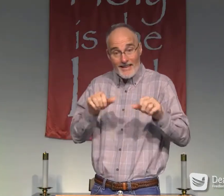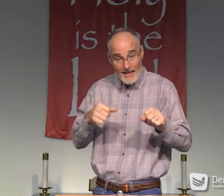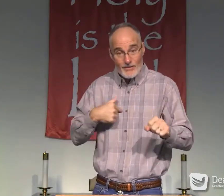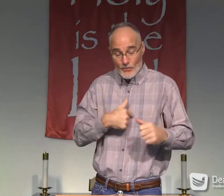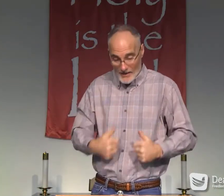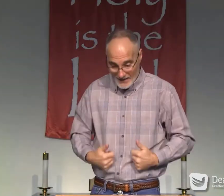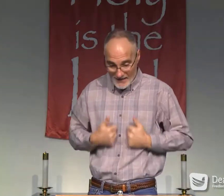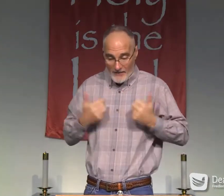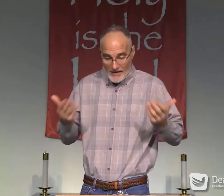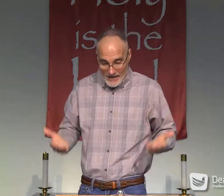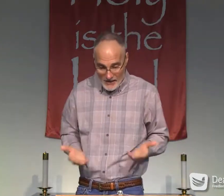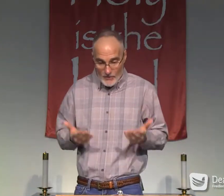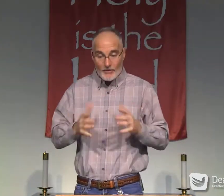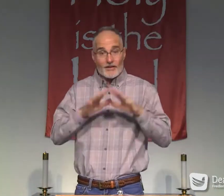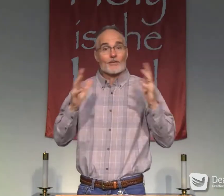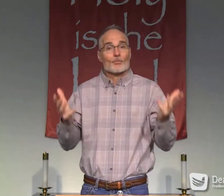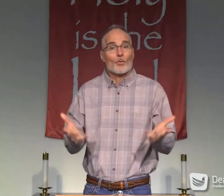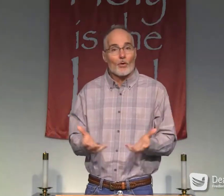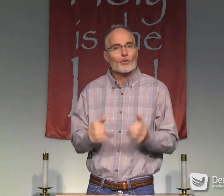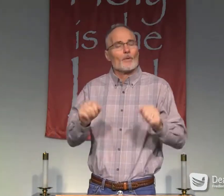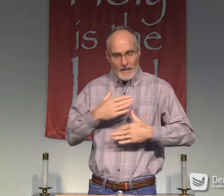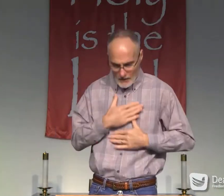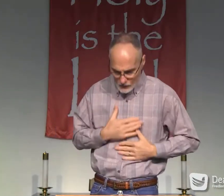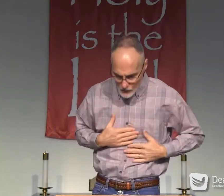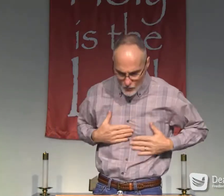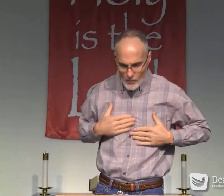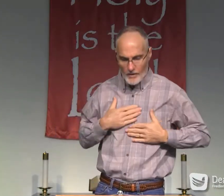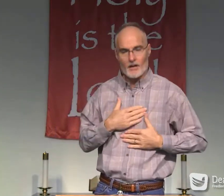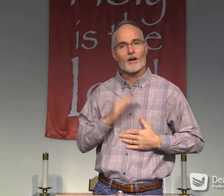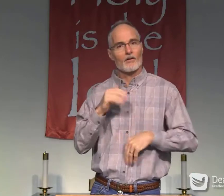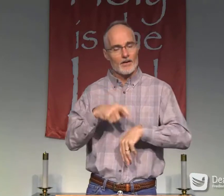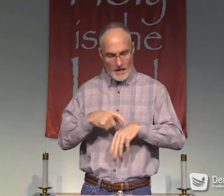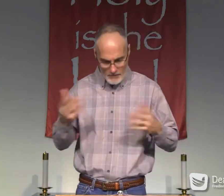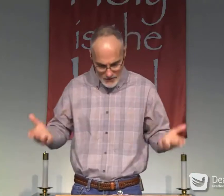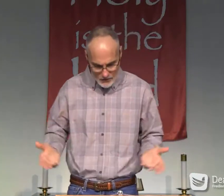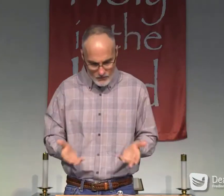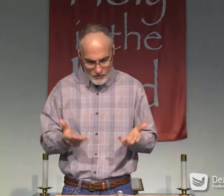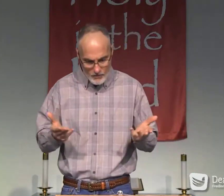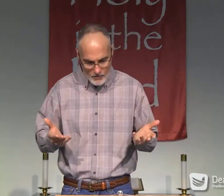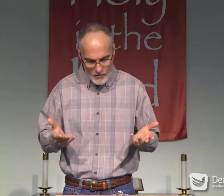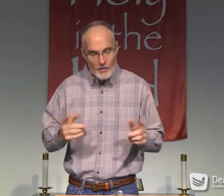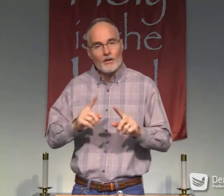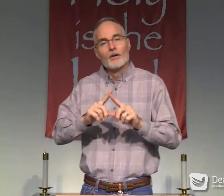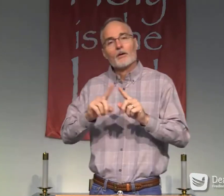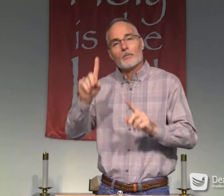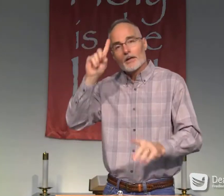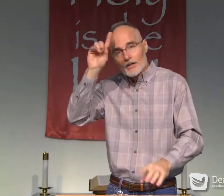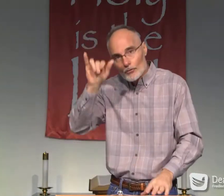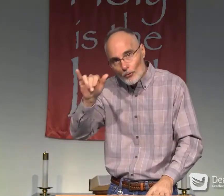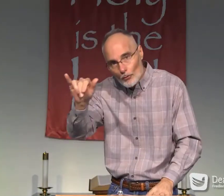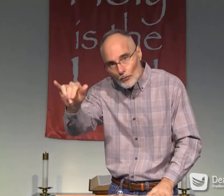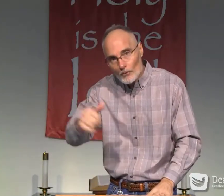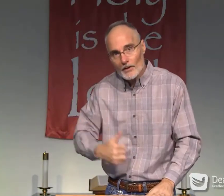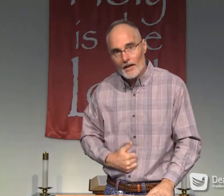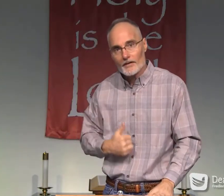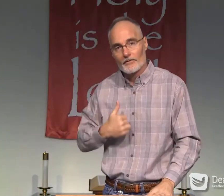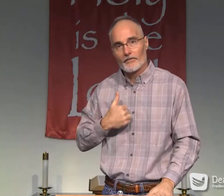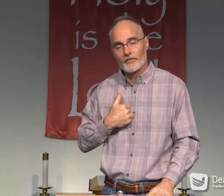Now, for Christians, while we're here, yes, we live here in the world. We can enjoy our time here.